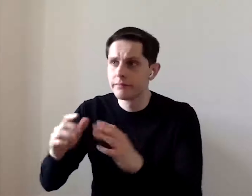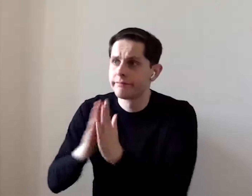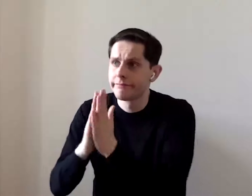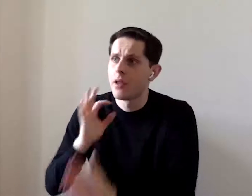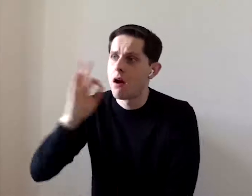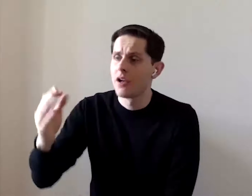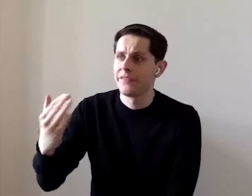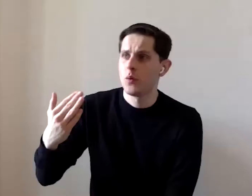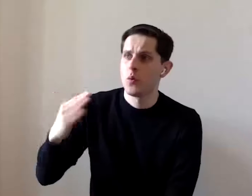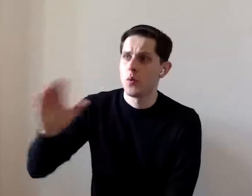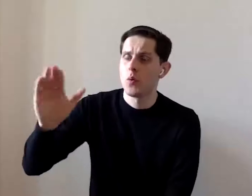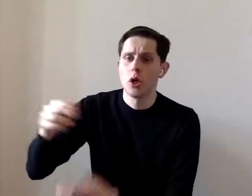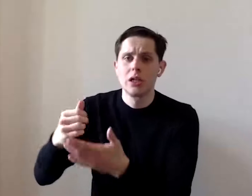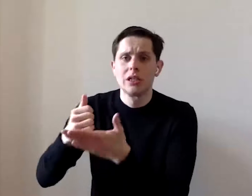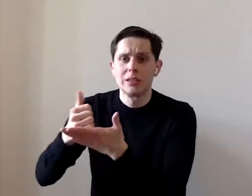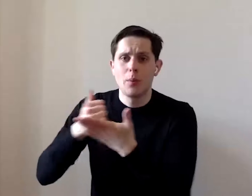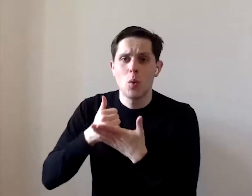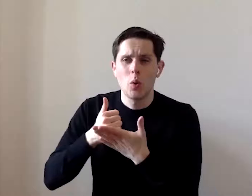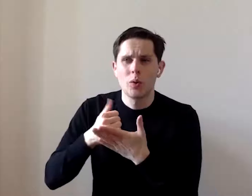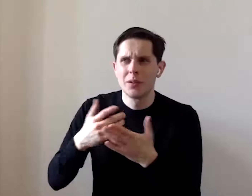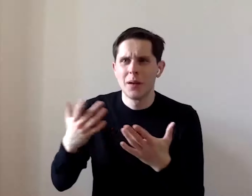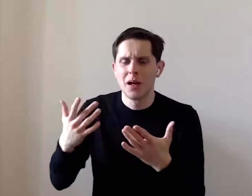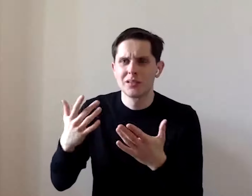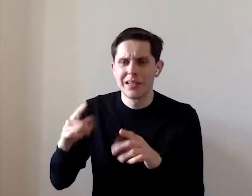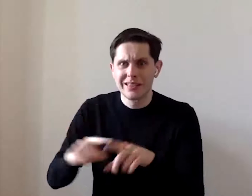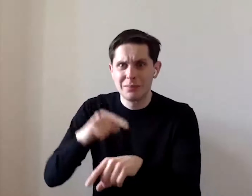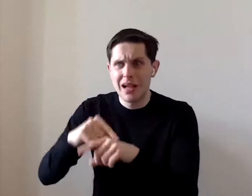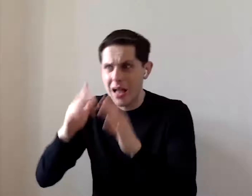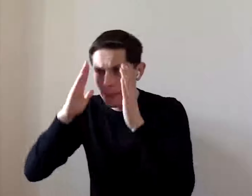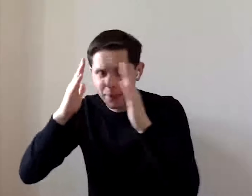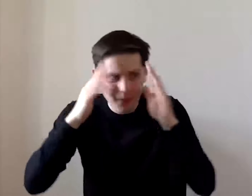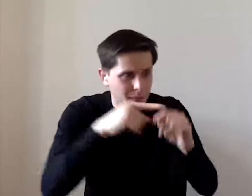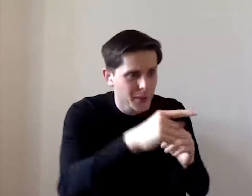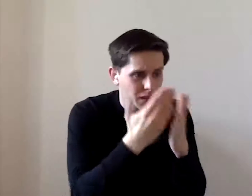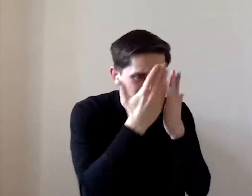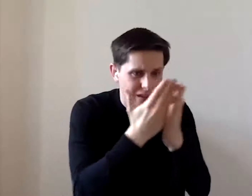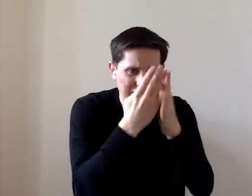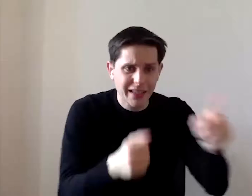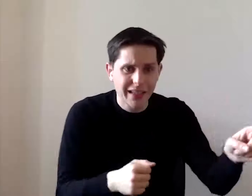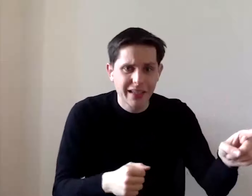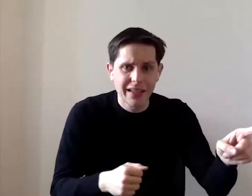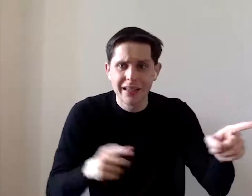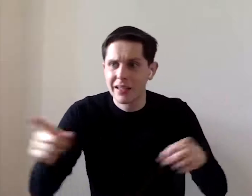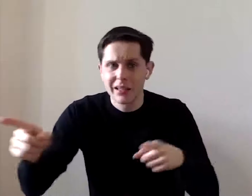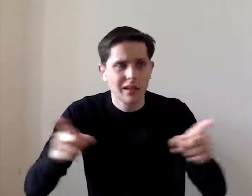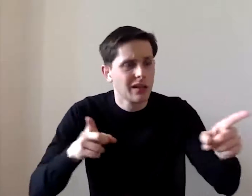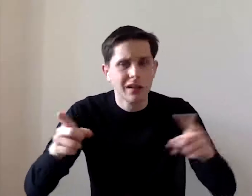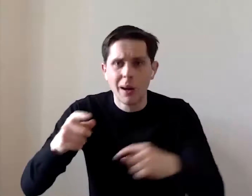the playing field. But then when, in order to access it, you have to spend huge amounts of time and energy whilst doing your course as well, it kind